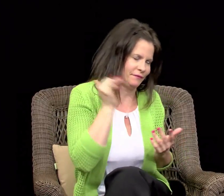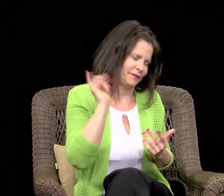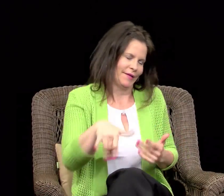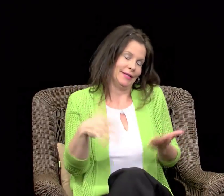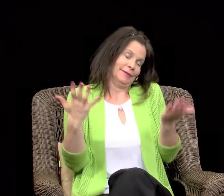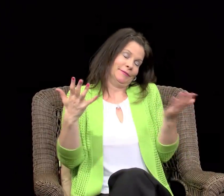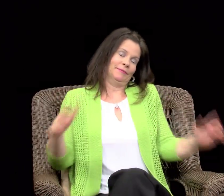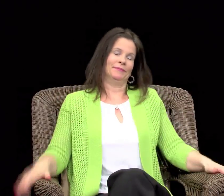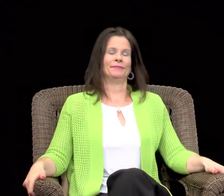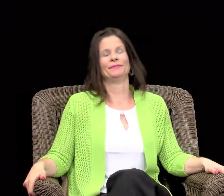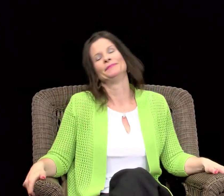Alexende Graham Bell.